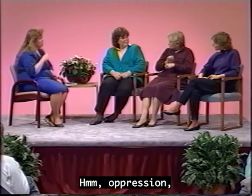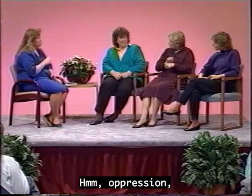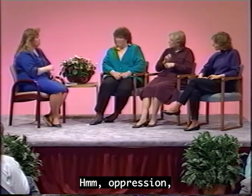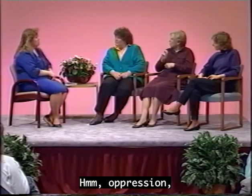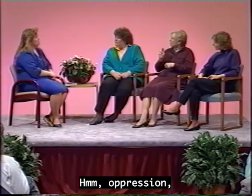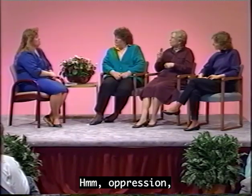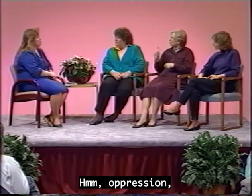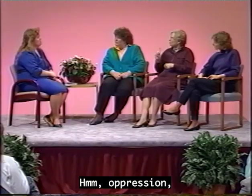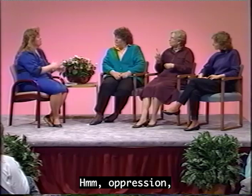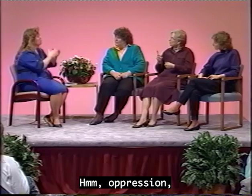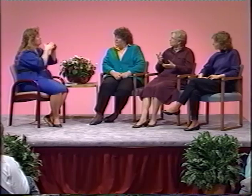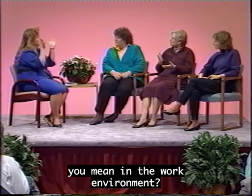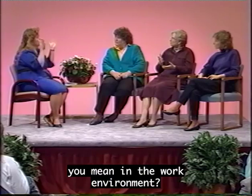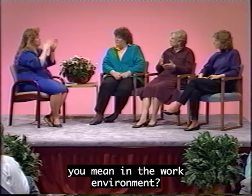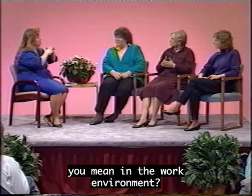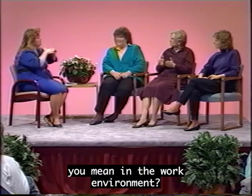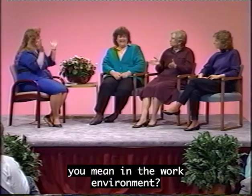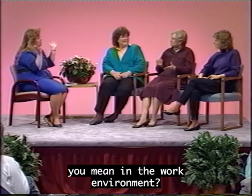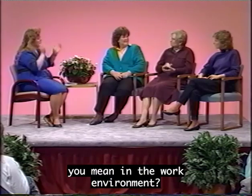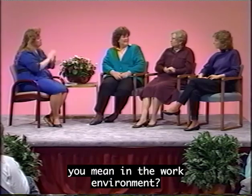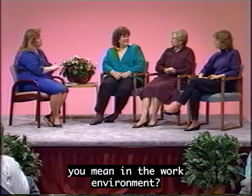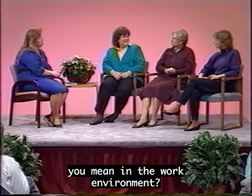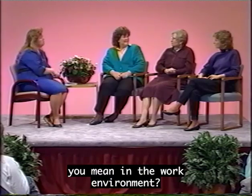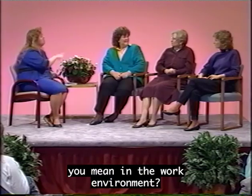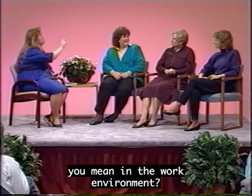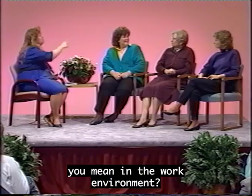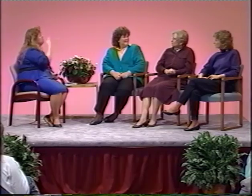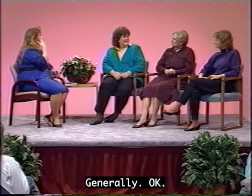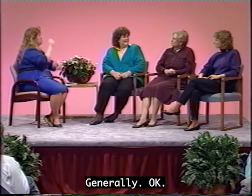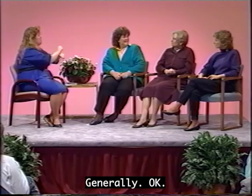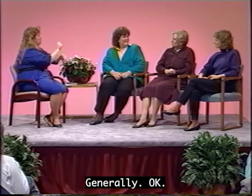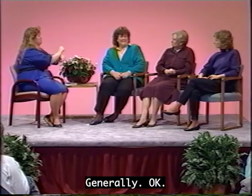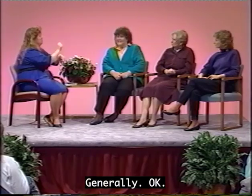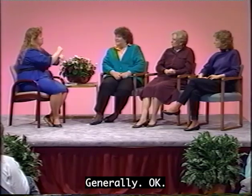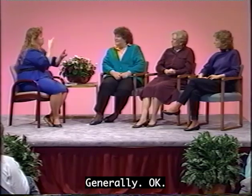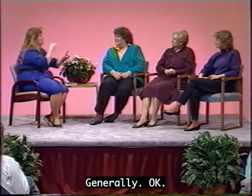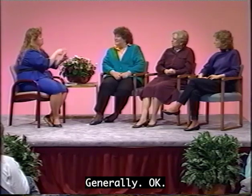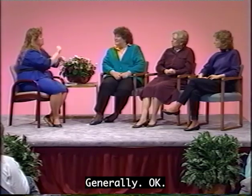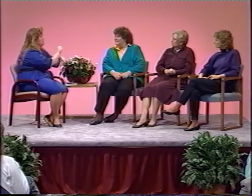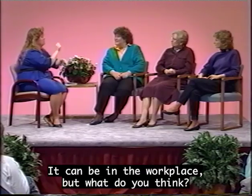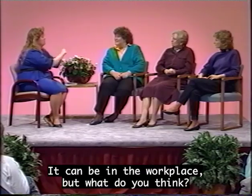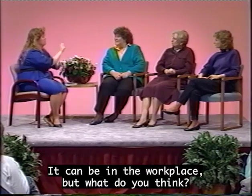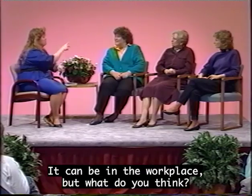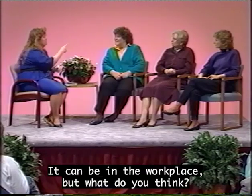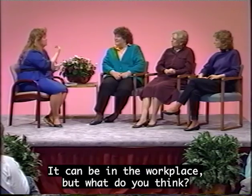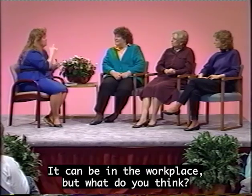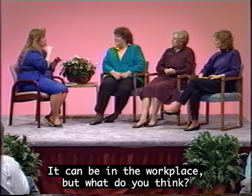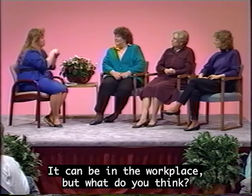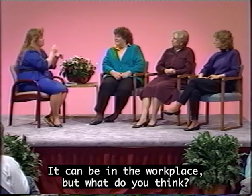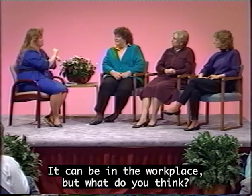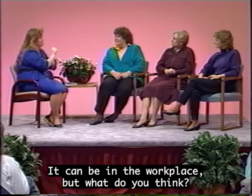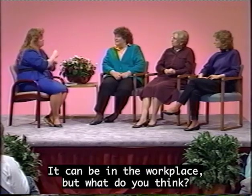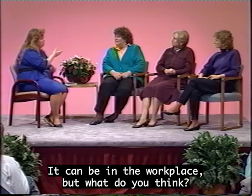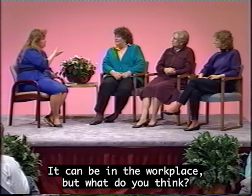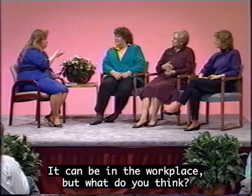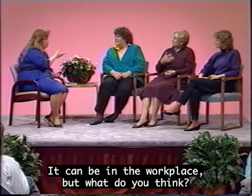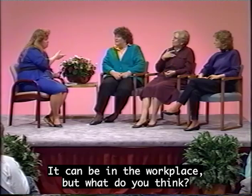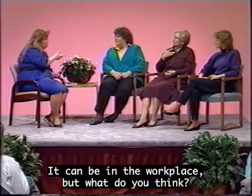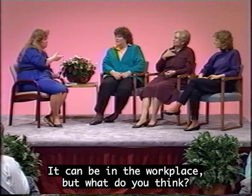Oppression. Oh, you mean in the work environment? Generally. Okay, it can be in the workplace. But what do you